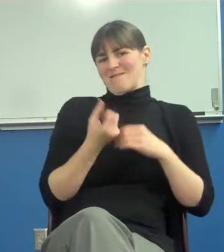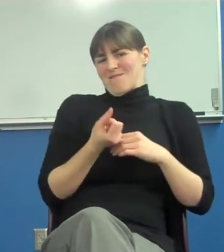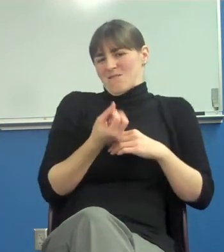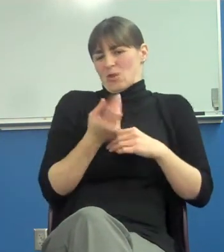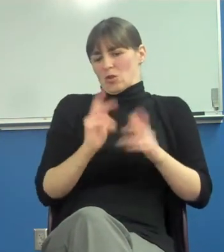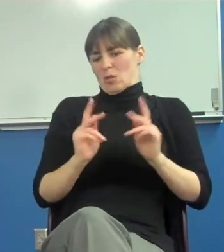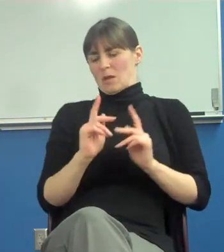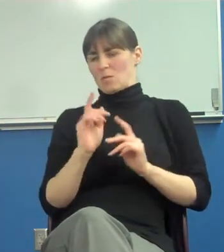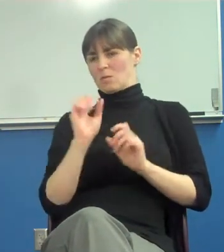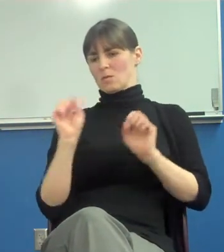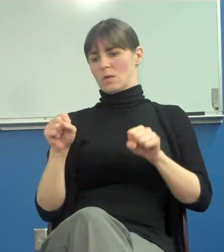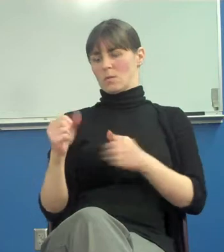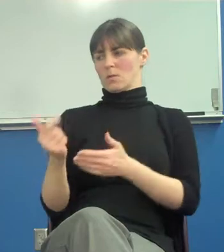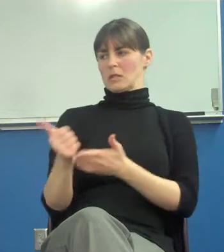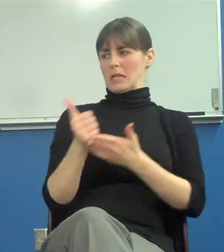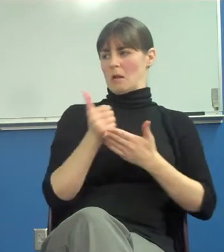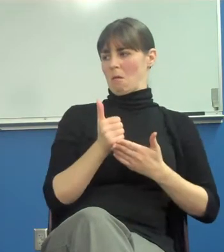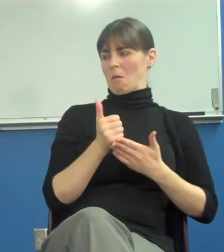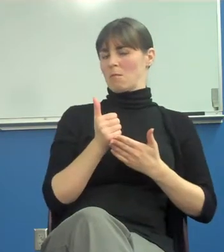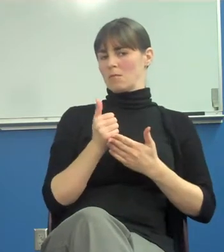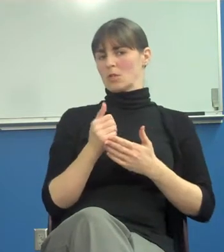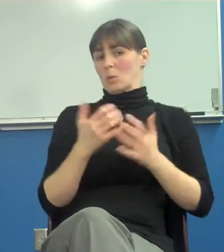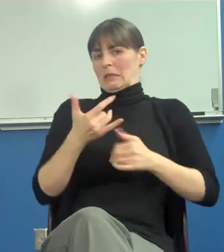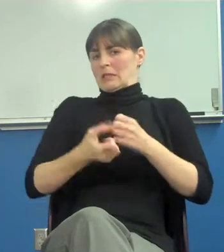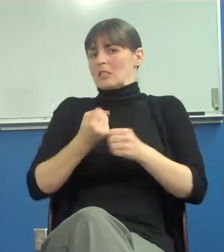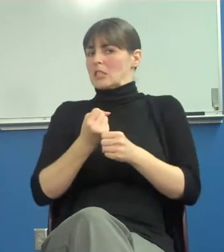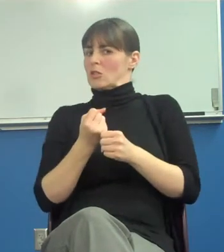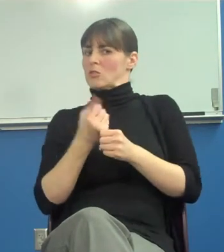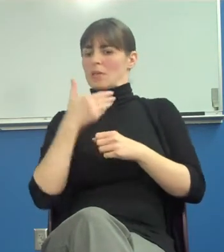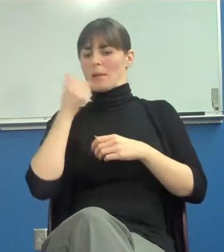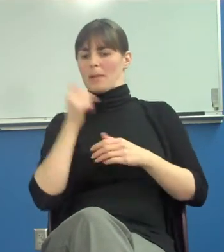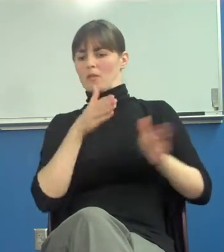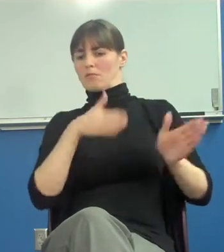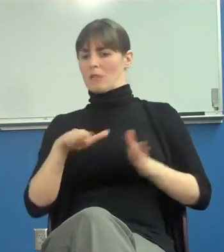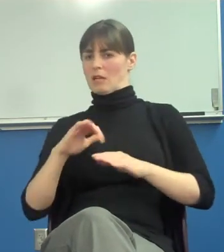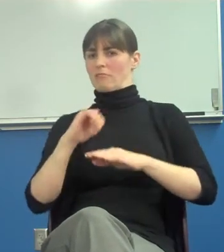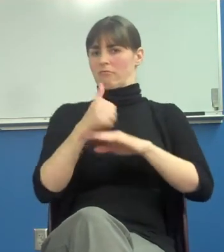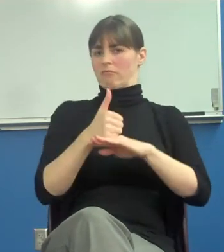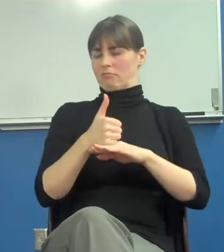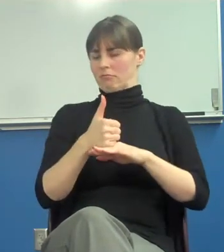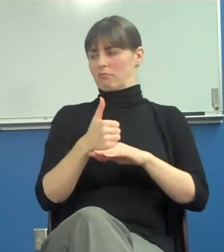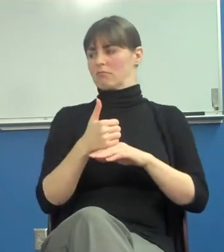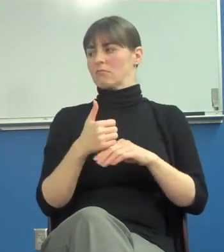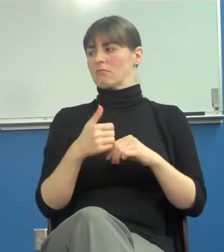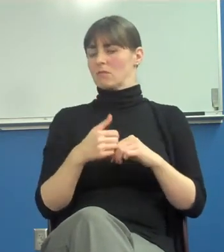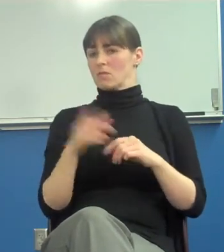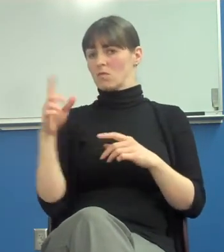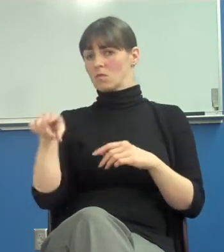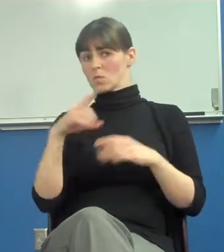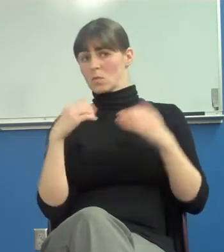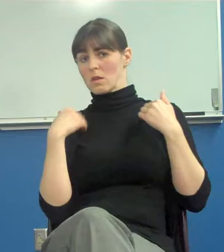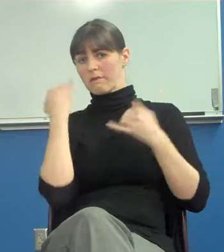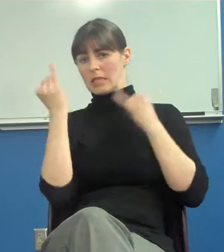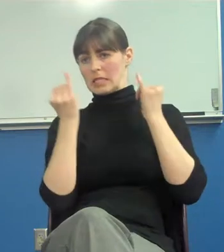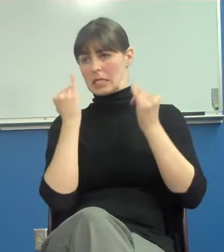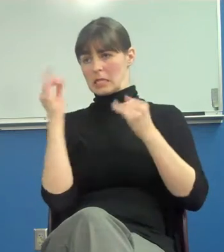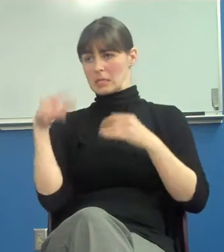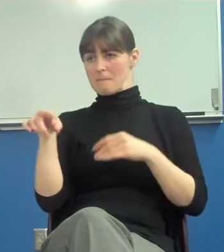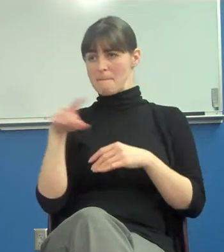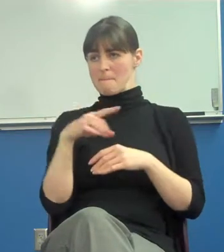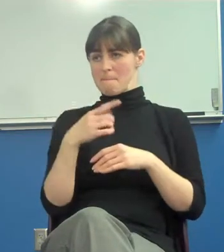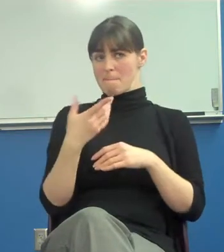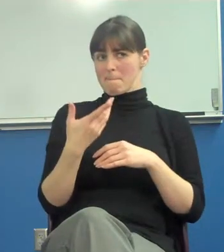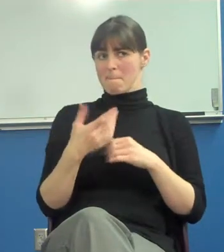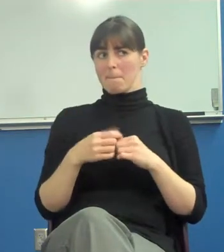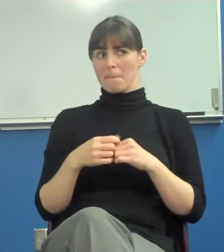to really help. So this year I'd like to get a better head start on that. So, I mean, does anybody have any ideas just off the top of